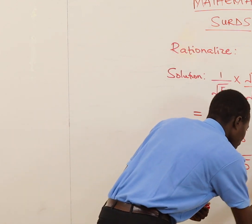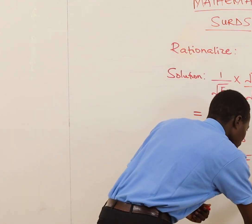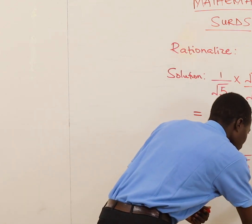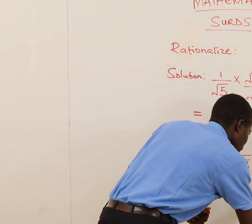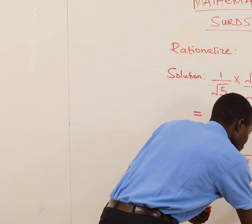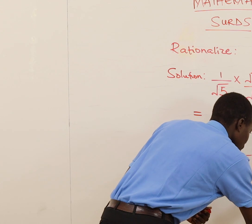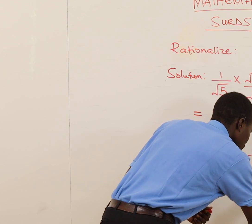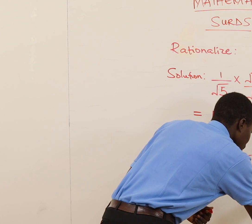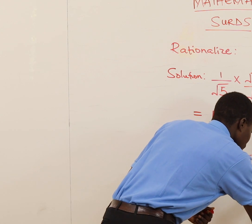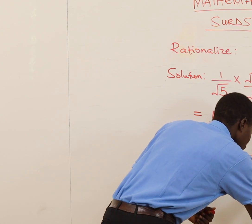2.